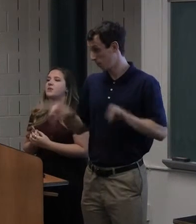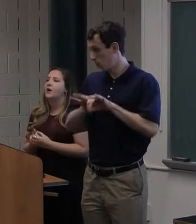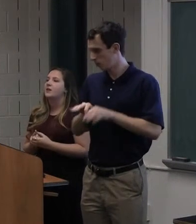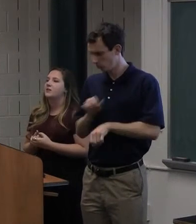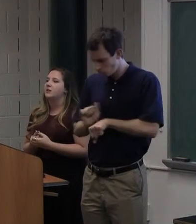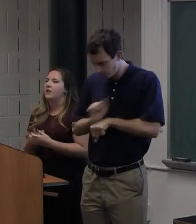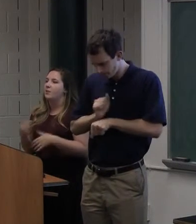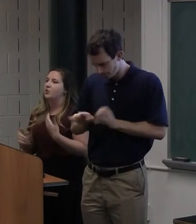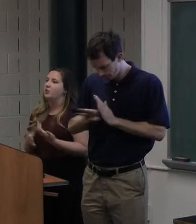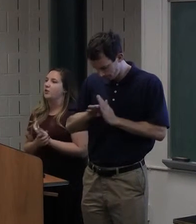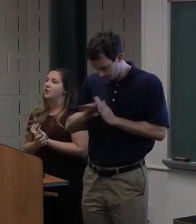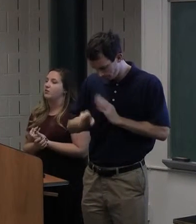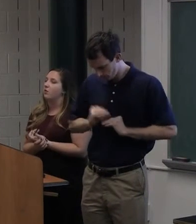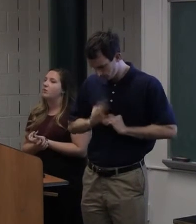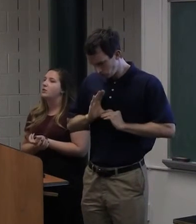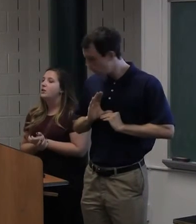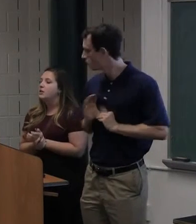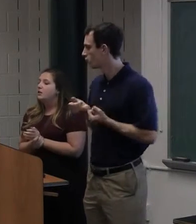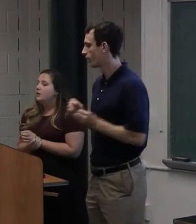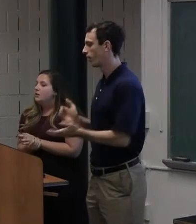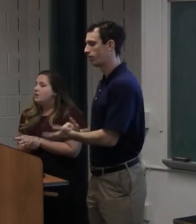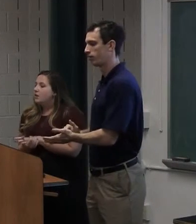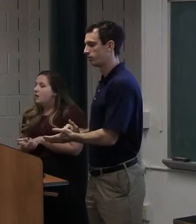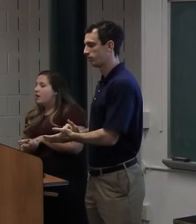and you'd be surprised at how much your work is grown.